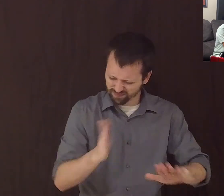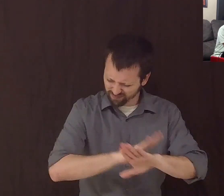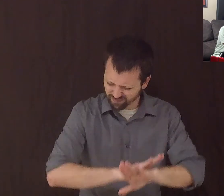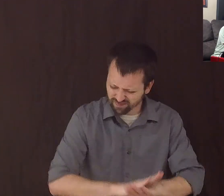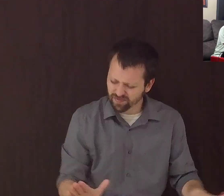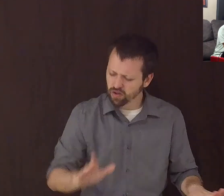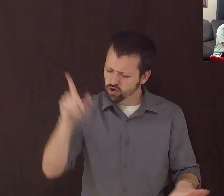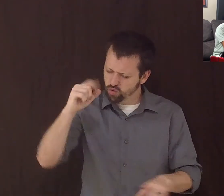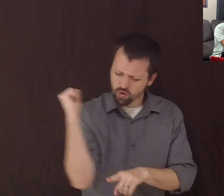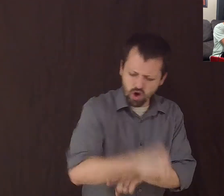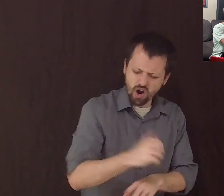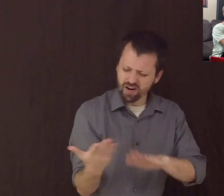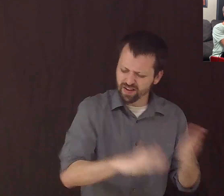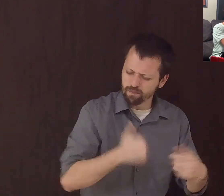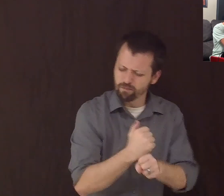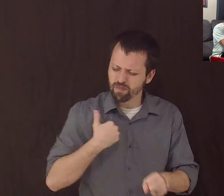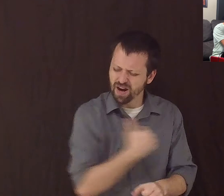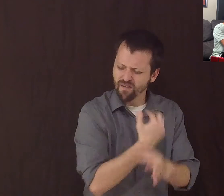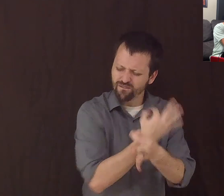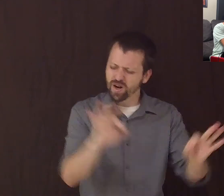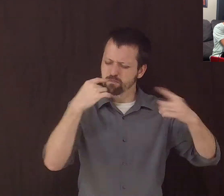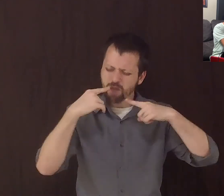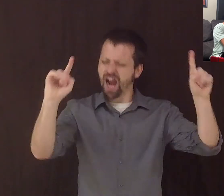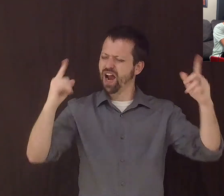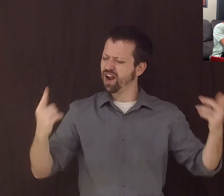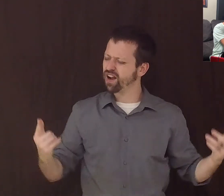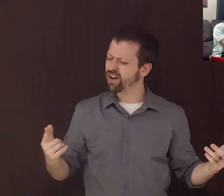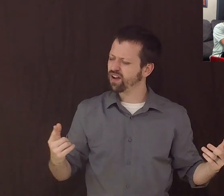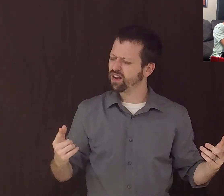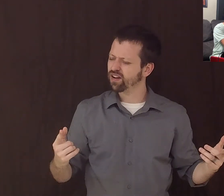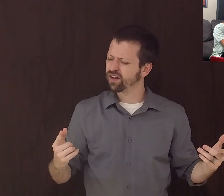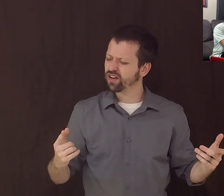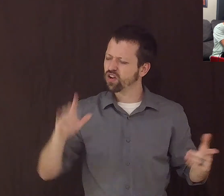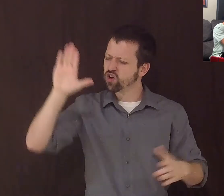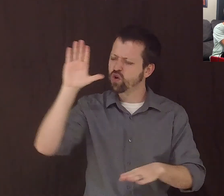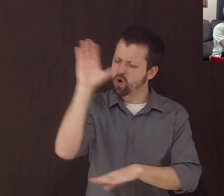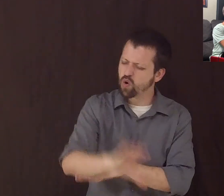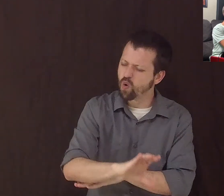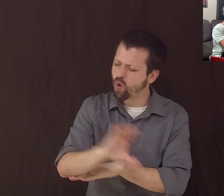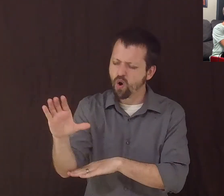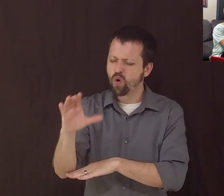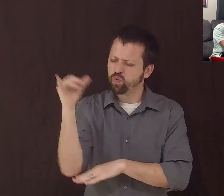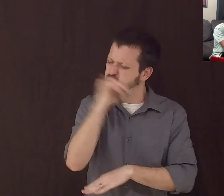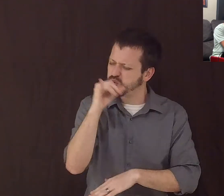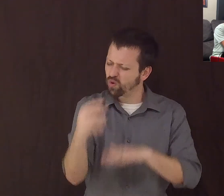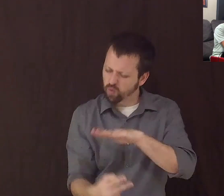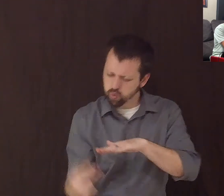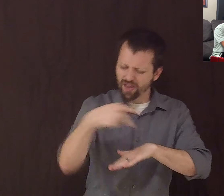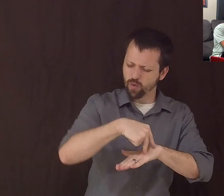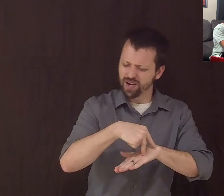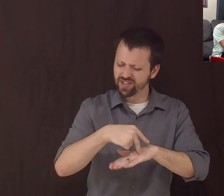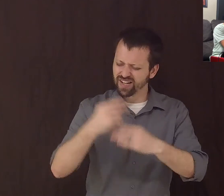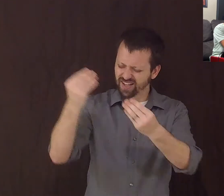all. You beat death, you conquered the grave. Lord, your cross, your resurrection has granted